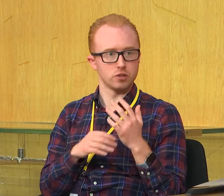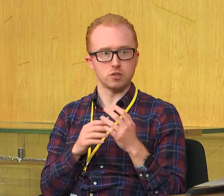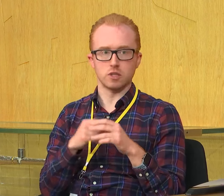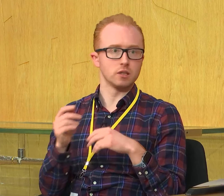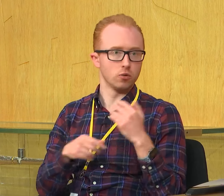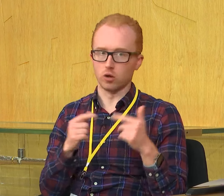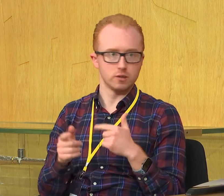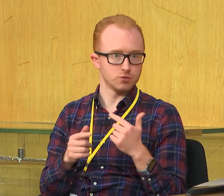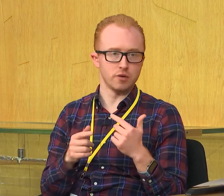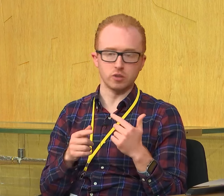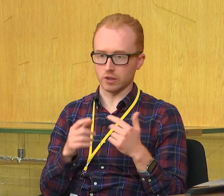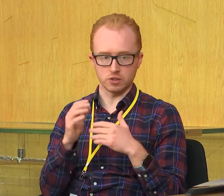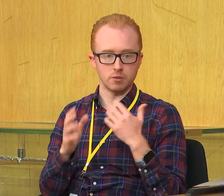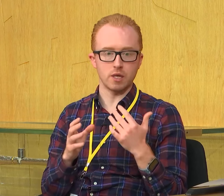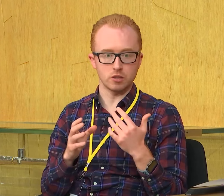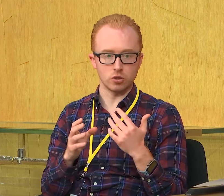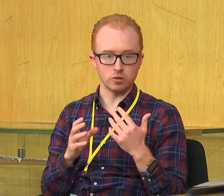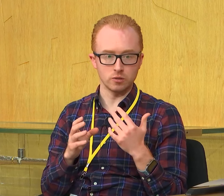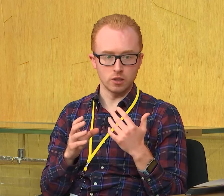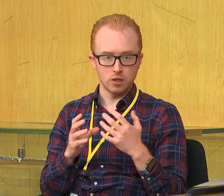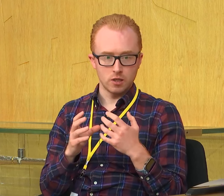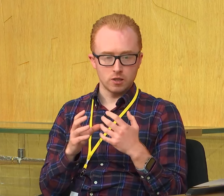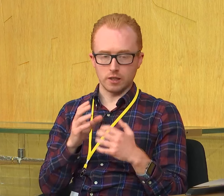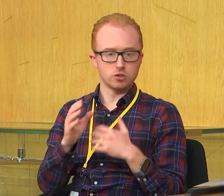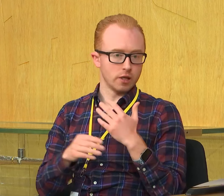because it wasn't just like a little holiday travel vlog. It was going to be a journal,